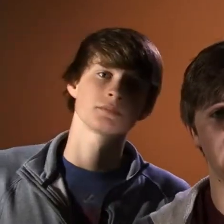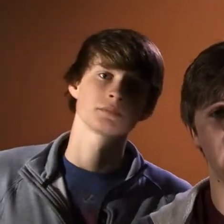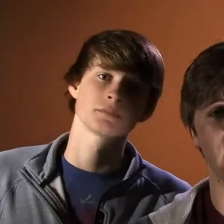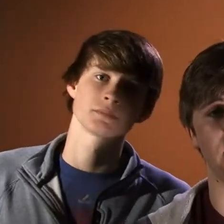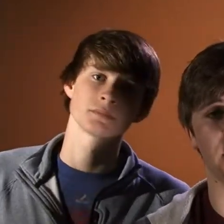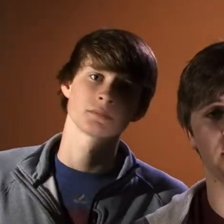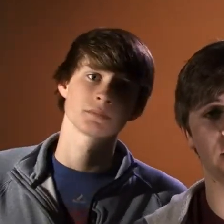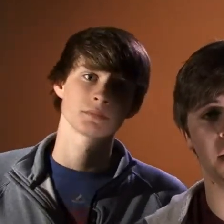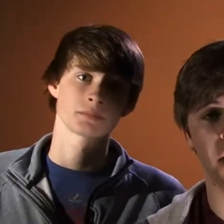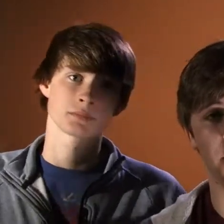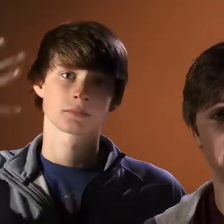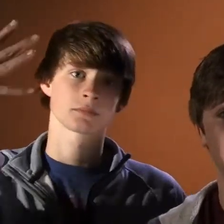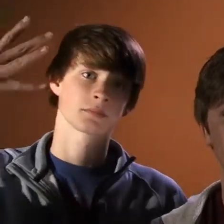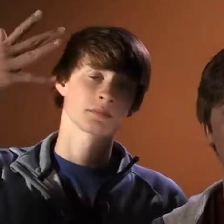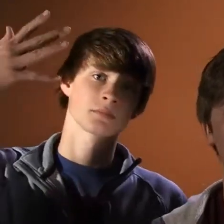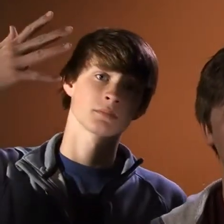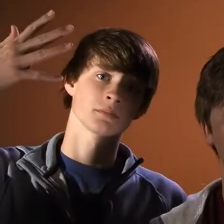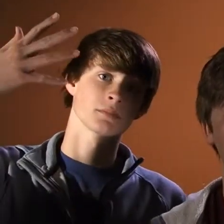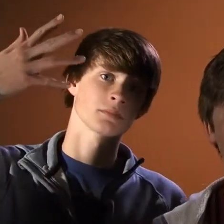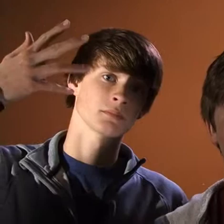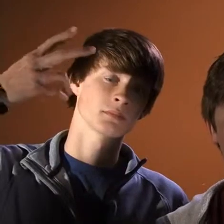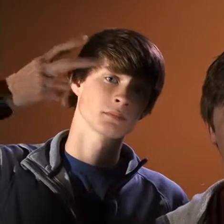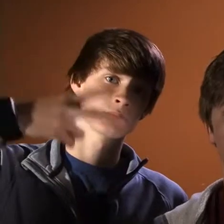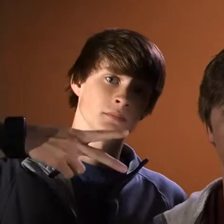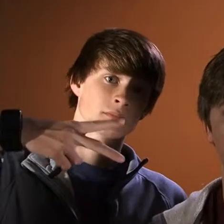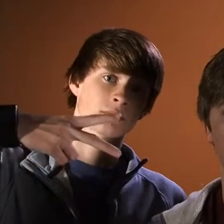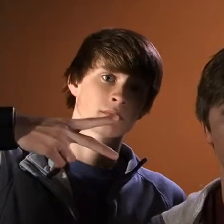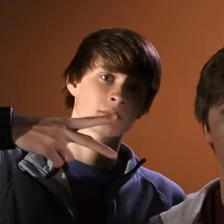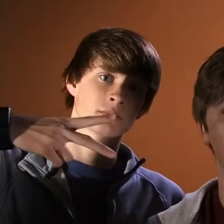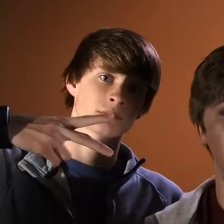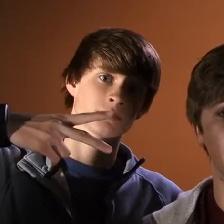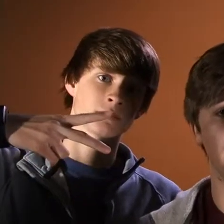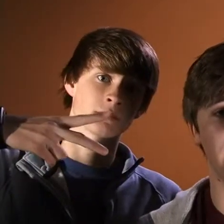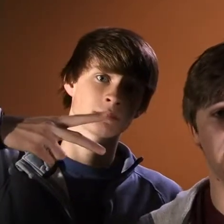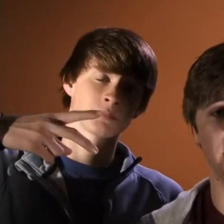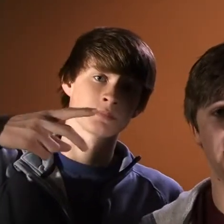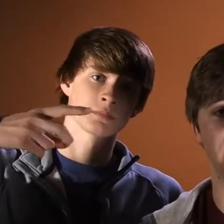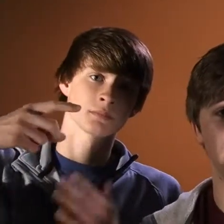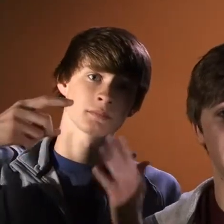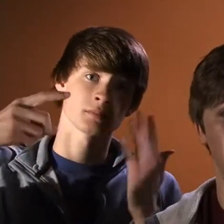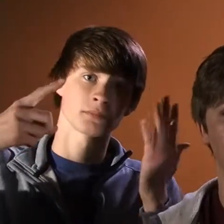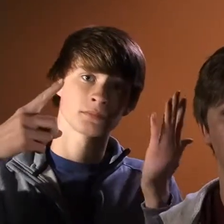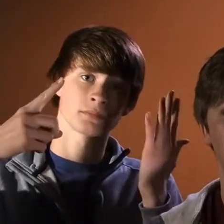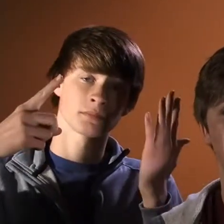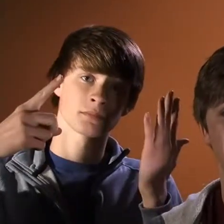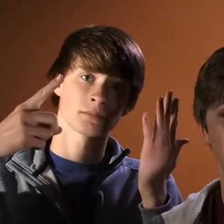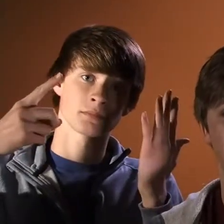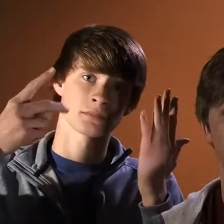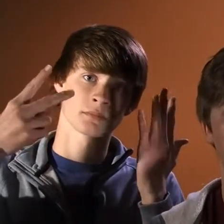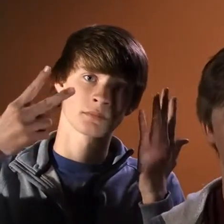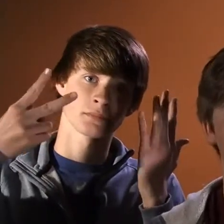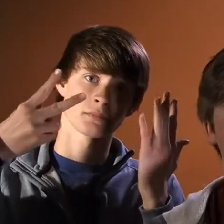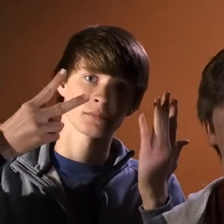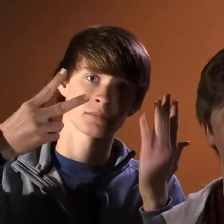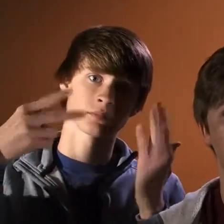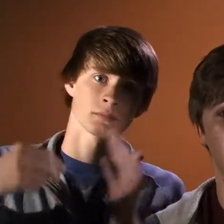Today, you'll go to a long period 5, then a short period 2, and then finish the day with period 6 and 7. Tomorrow